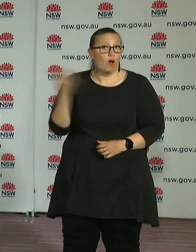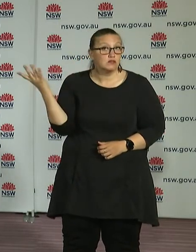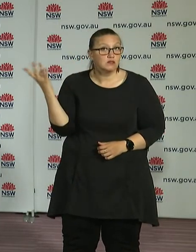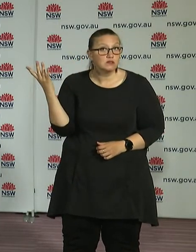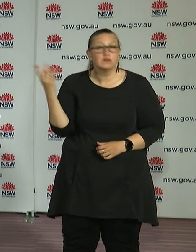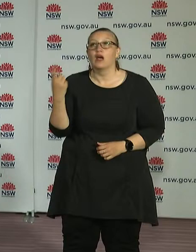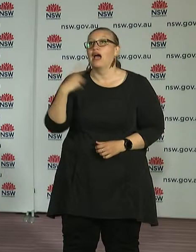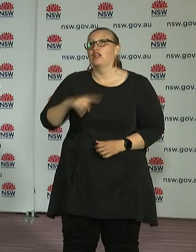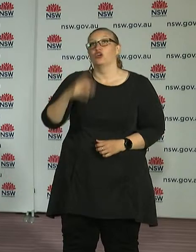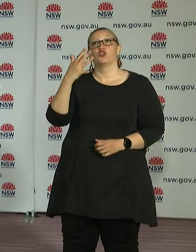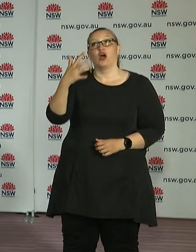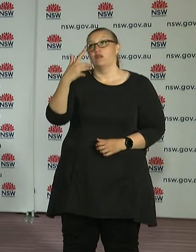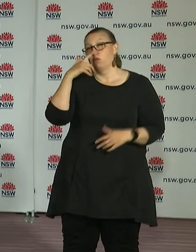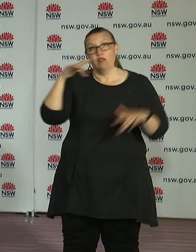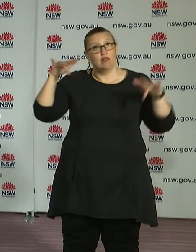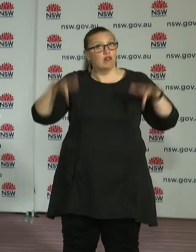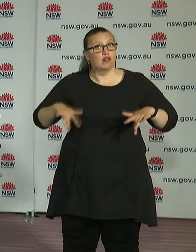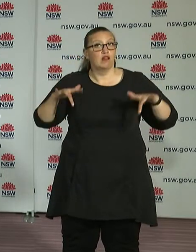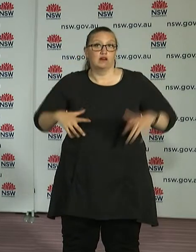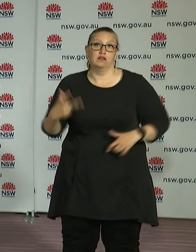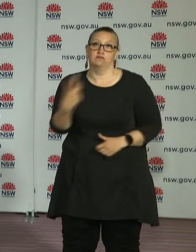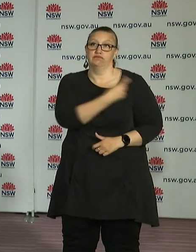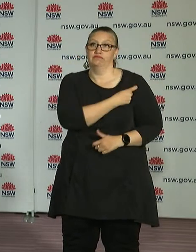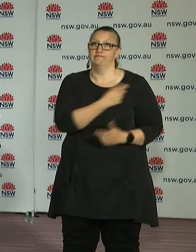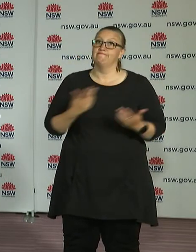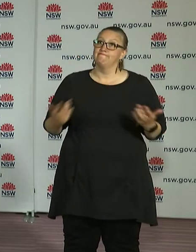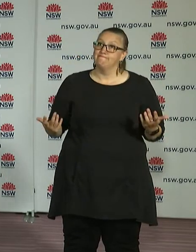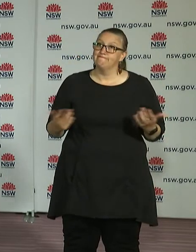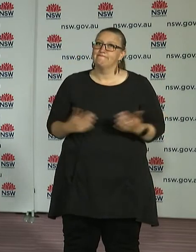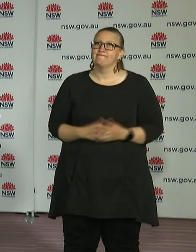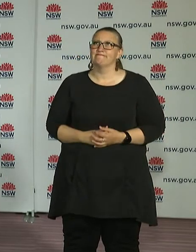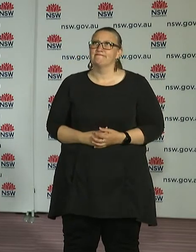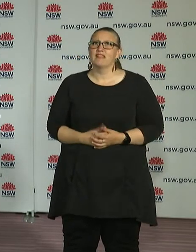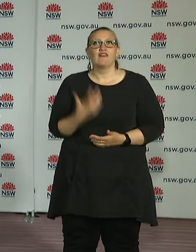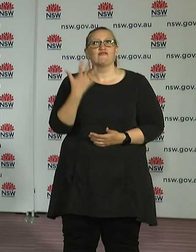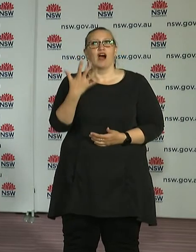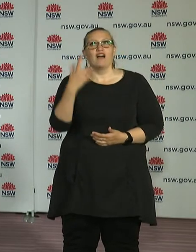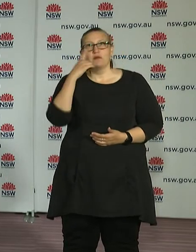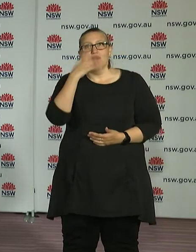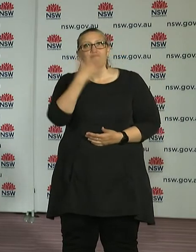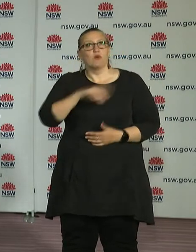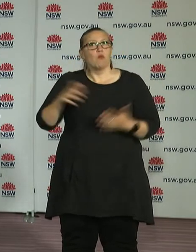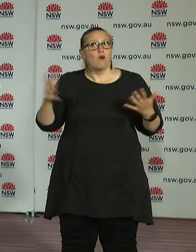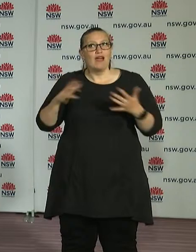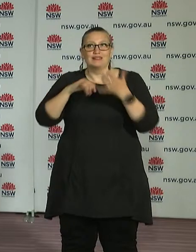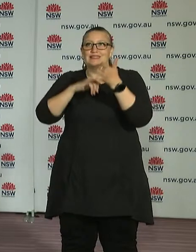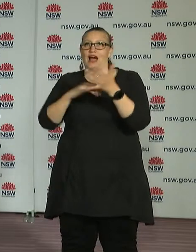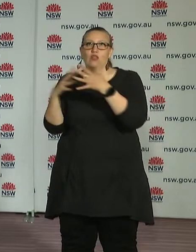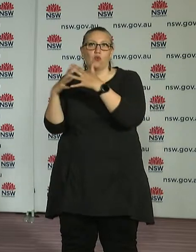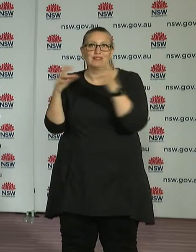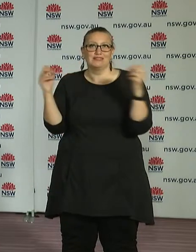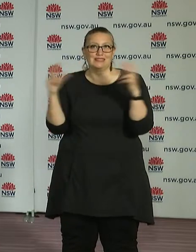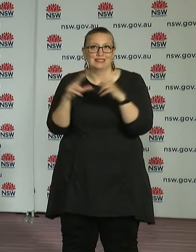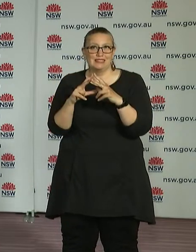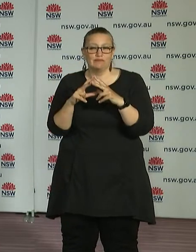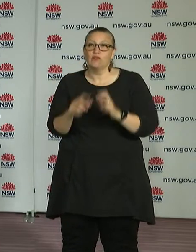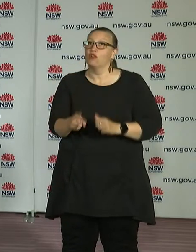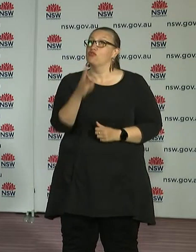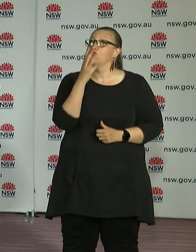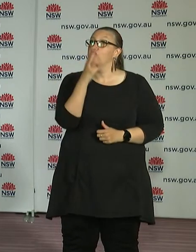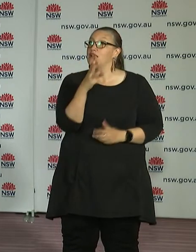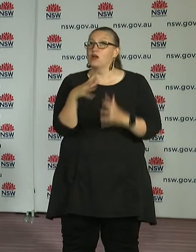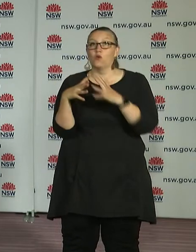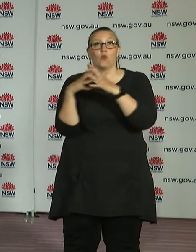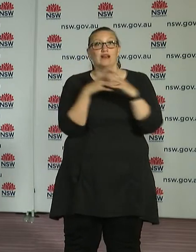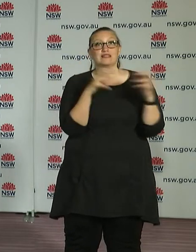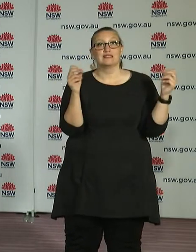vaccine, and 9 people were not vaccinated. 5 of the people were from southwestern Sydney, 3 western Sydney, 1